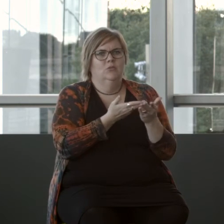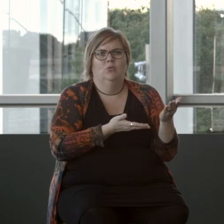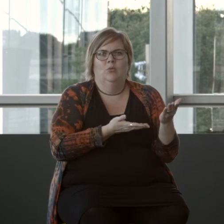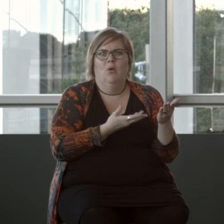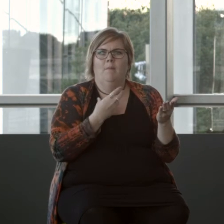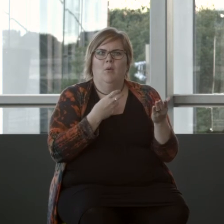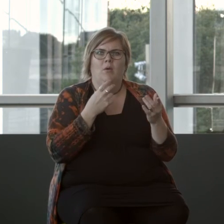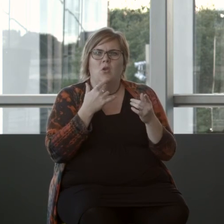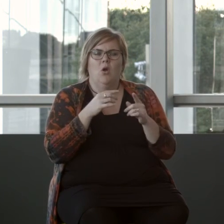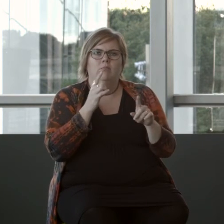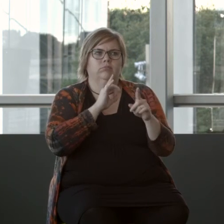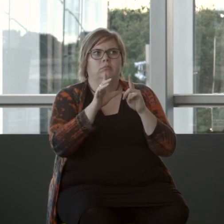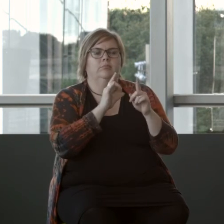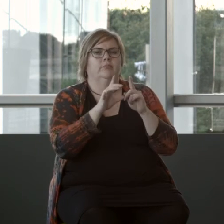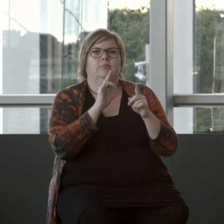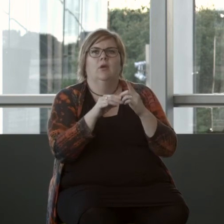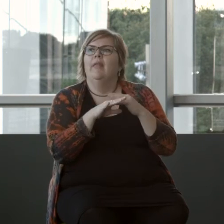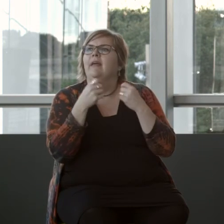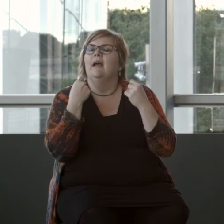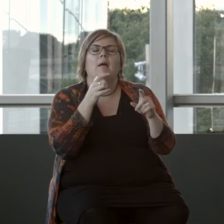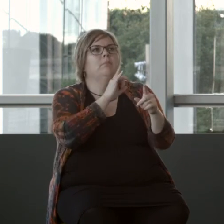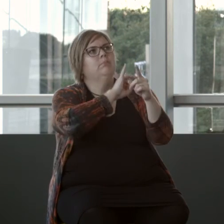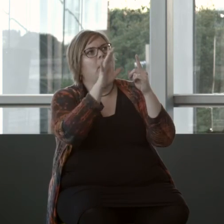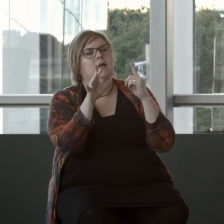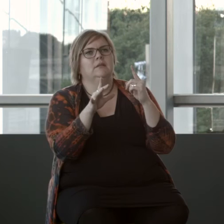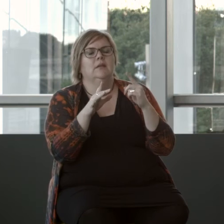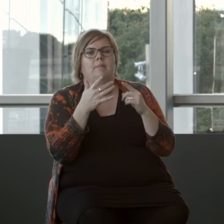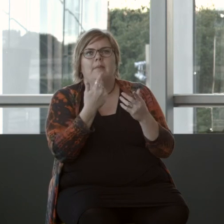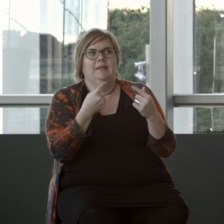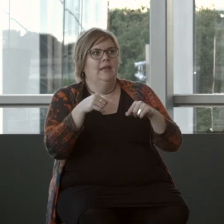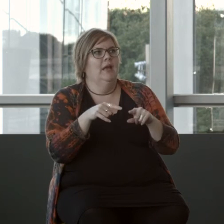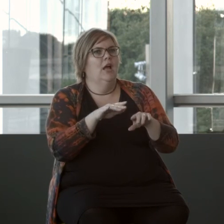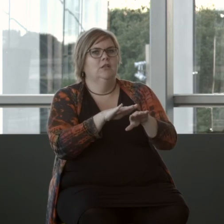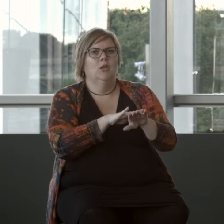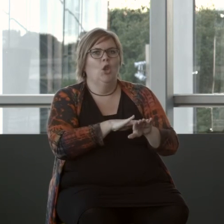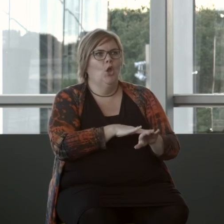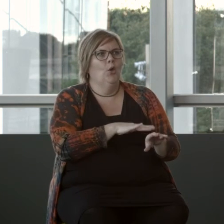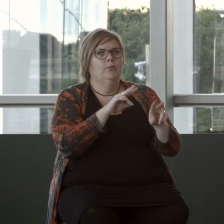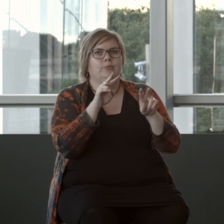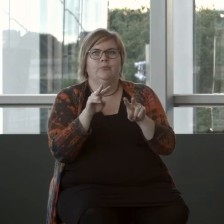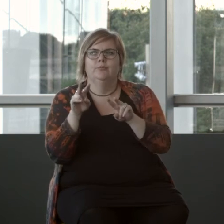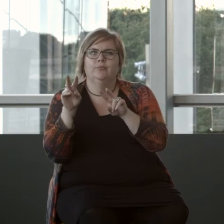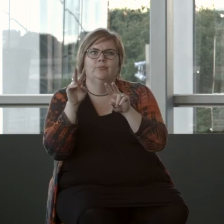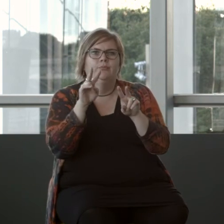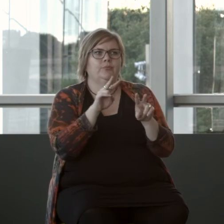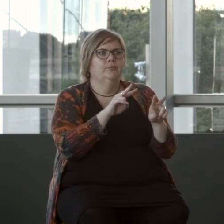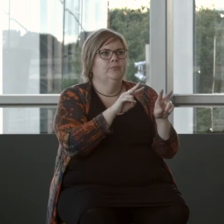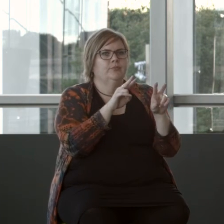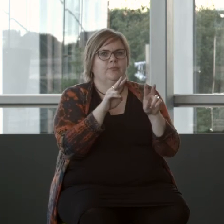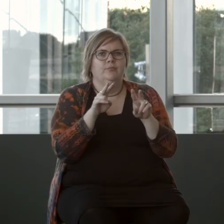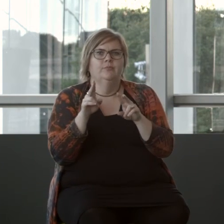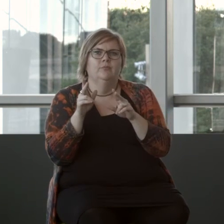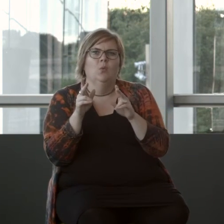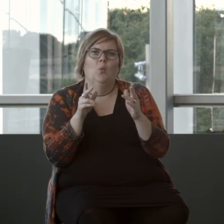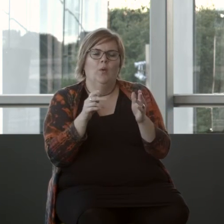You're not zooming past these images in your car on your way to work. You're not scooting past them as you're going onto the train, or you're flipping